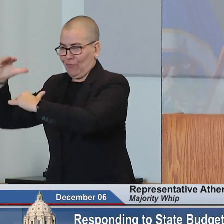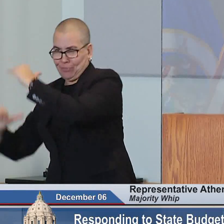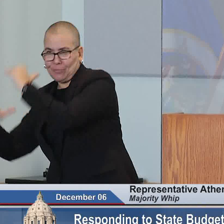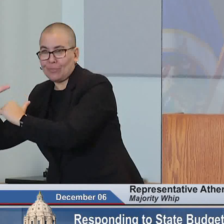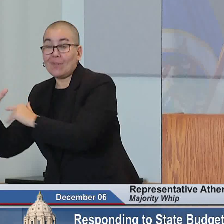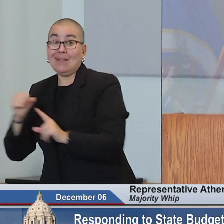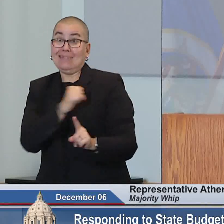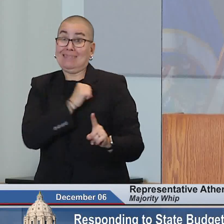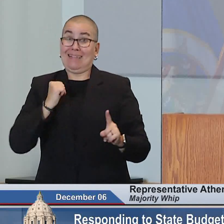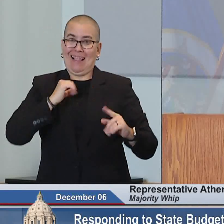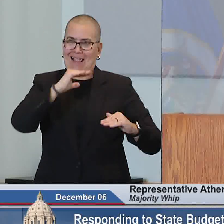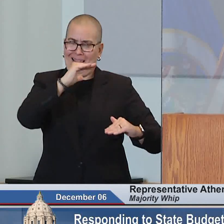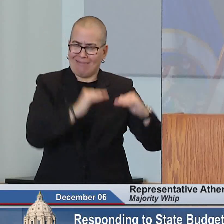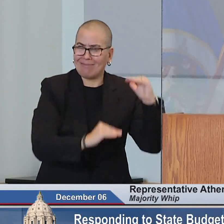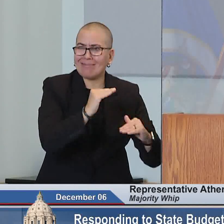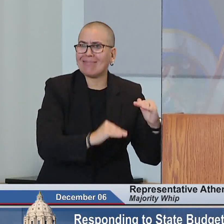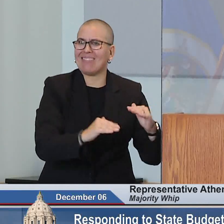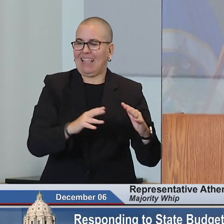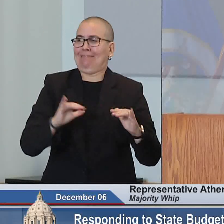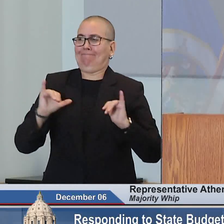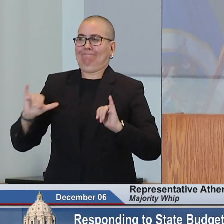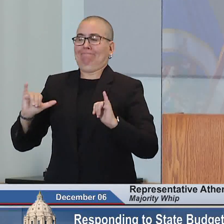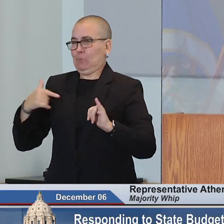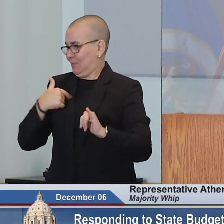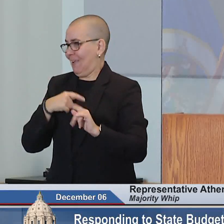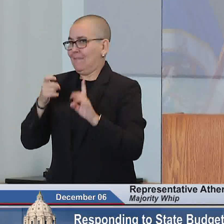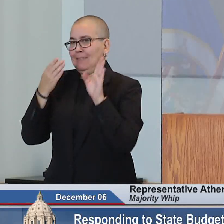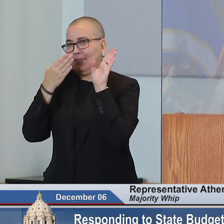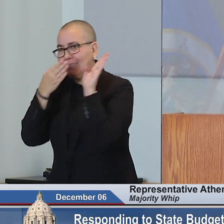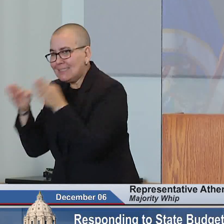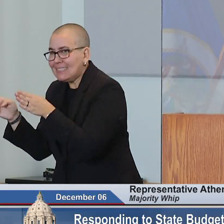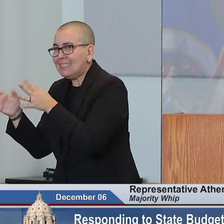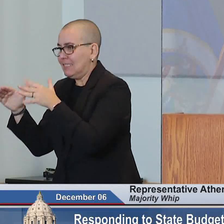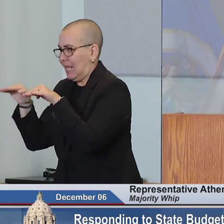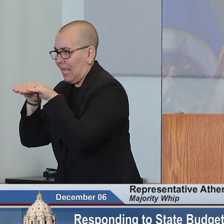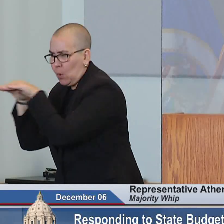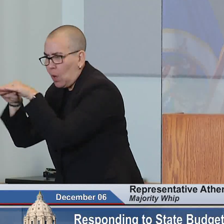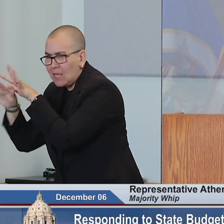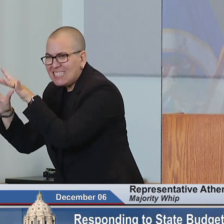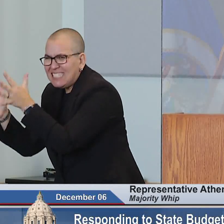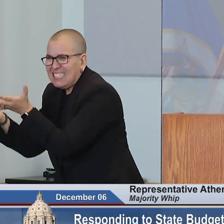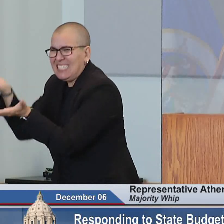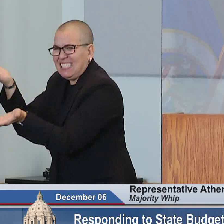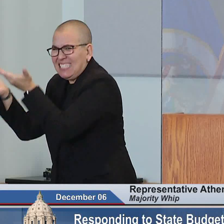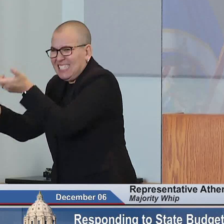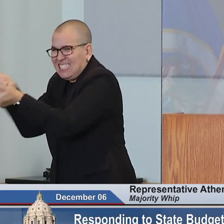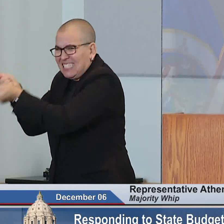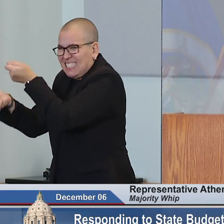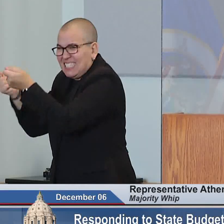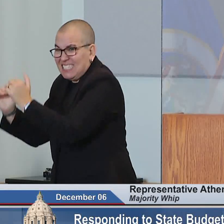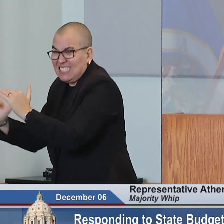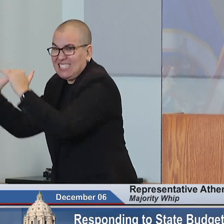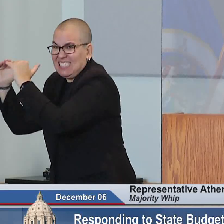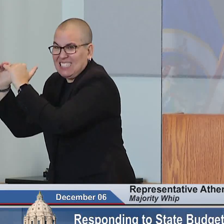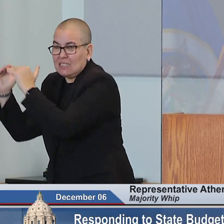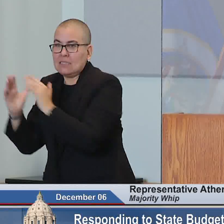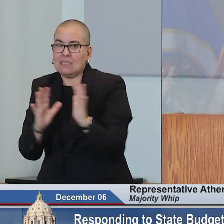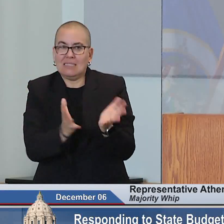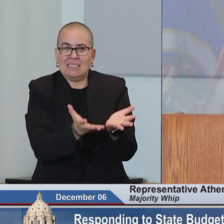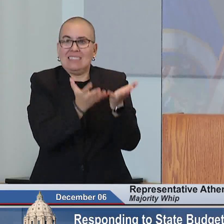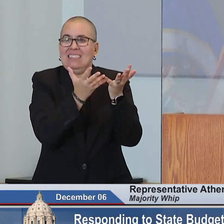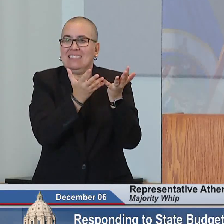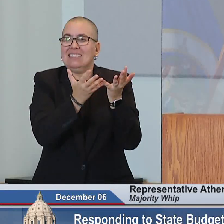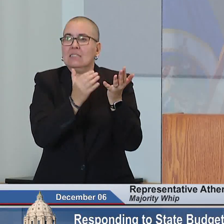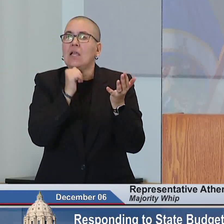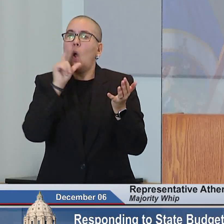we absolutely need to invest in equity. And so that's going to be one of our top priorities, and we're really thinking about it in a more holistic way, so not specific